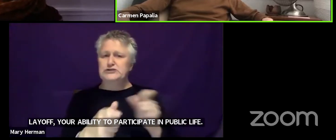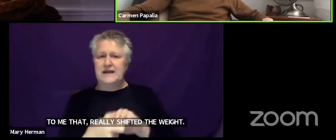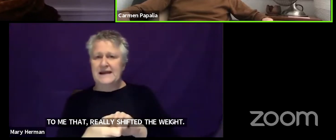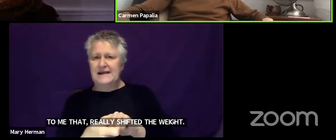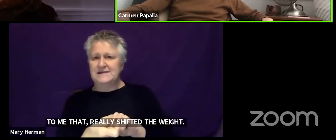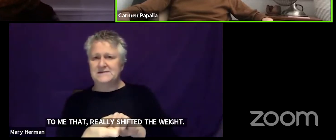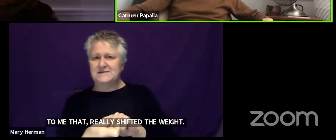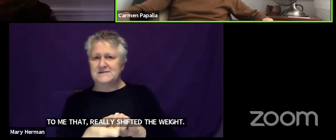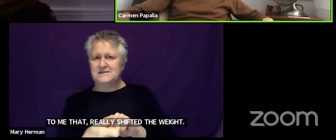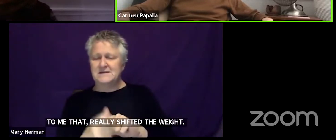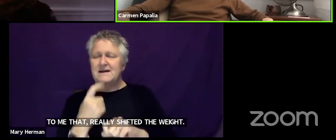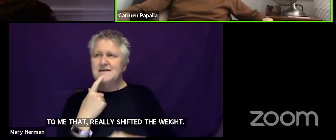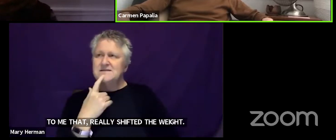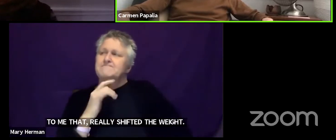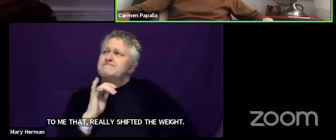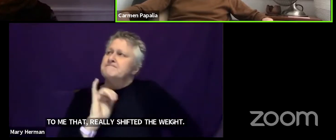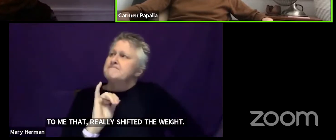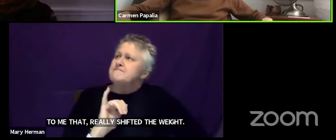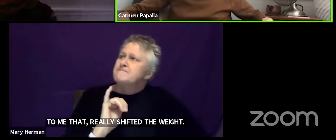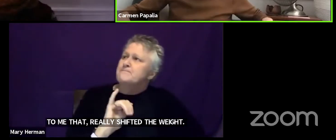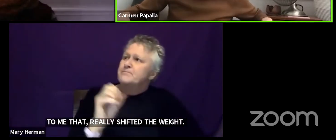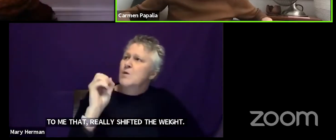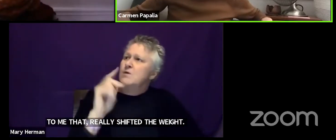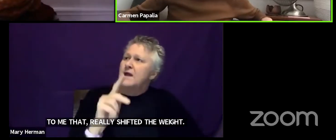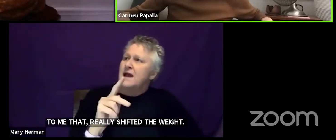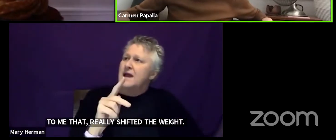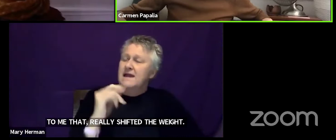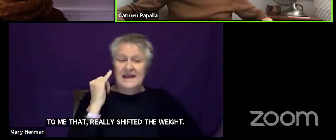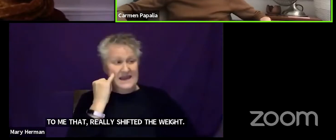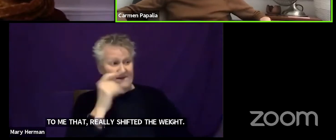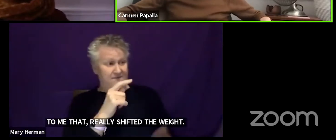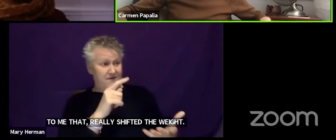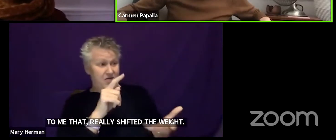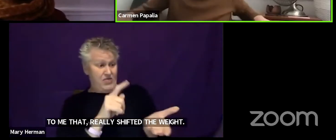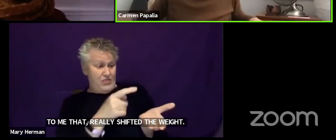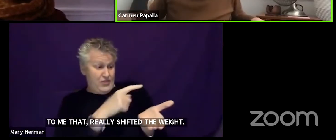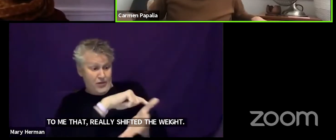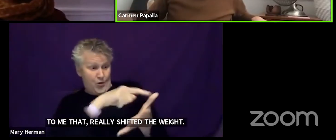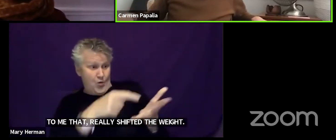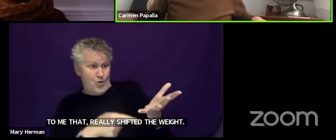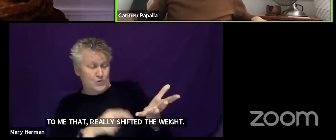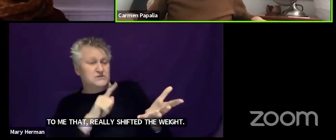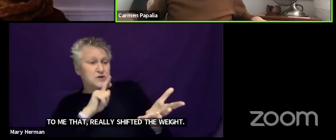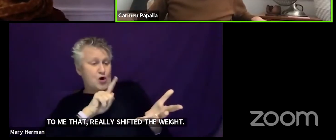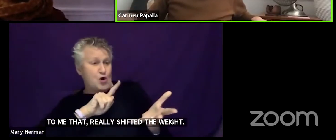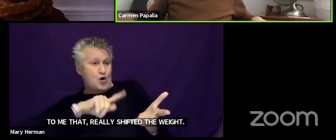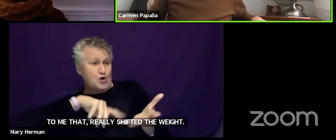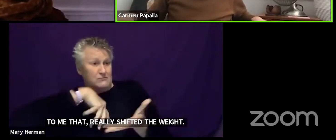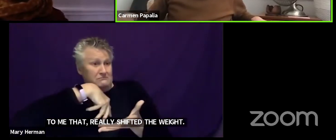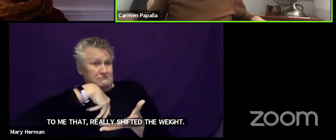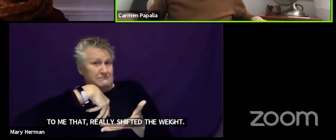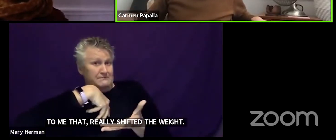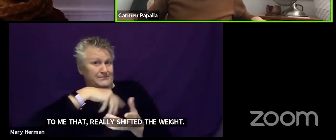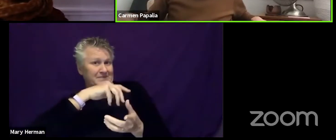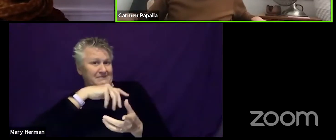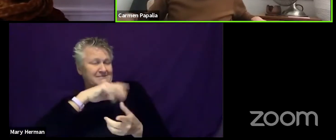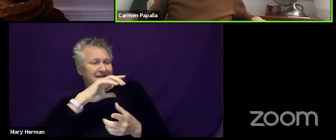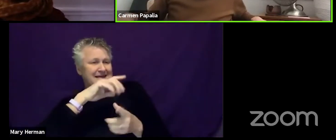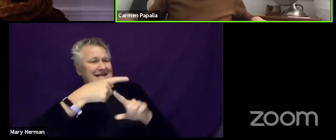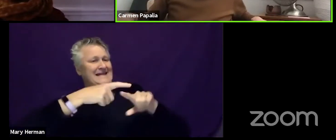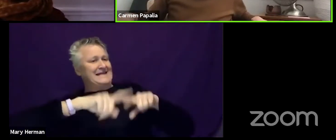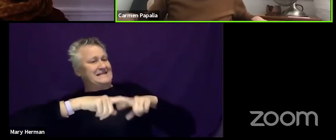are external, I can surely shift them somehow, or at least address them as something there. Or it's not